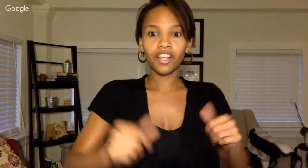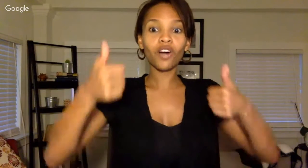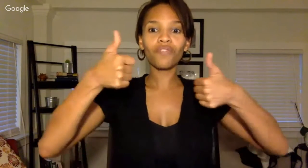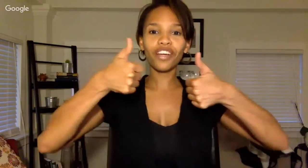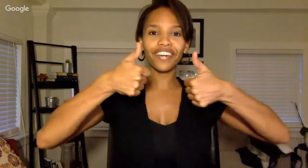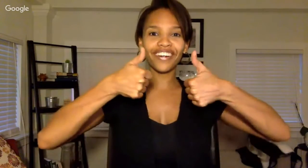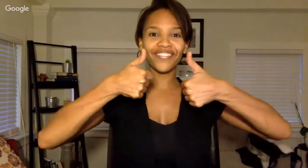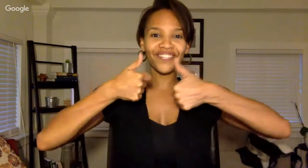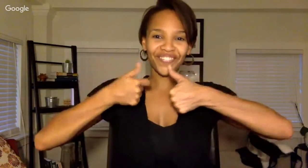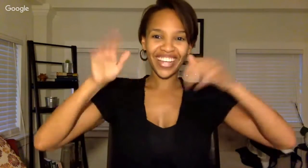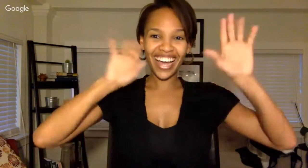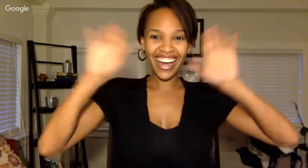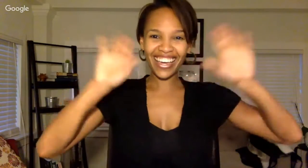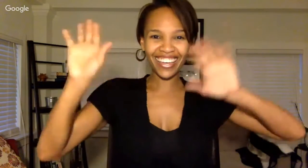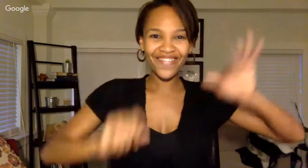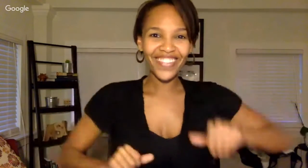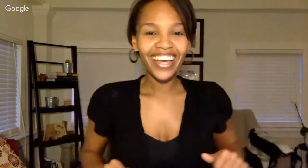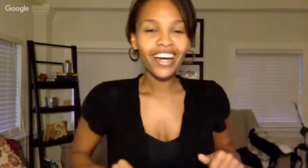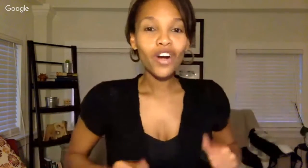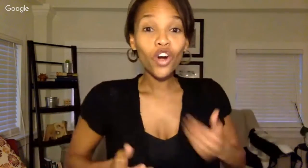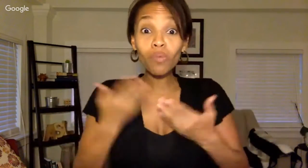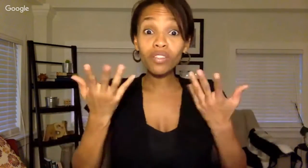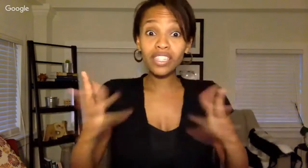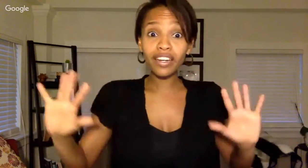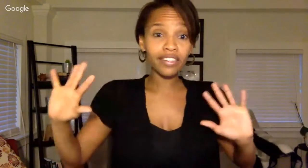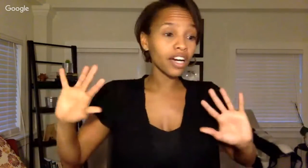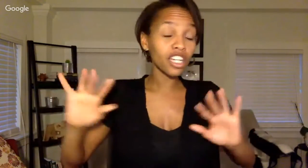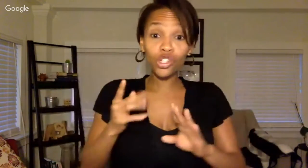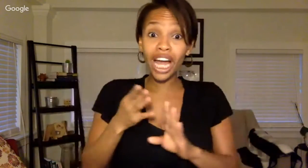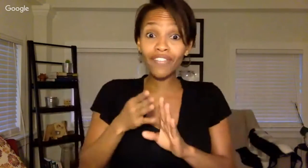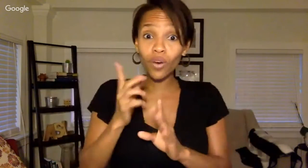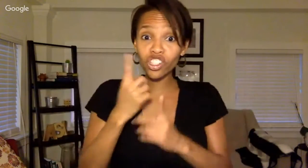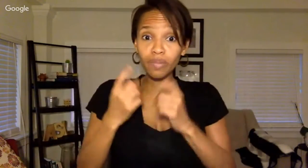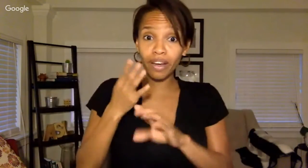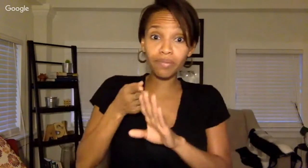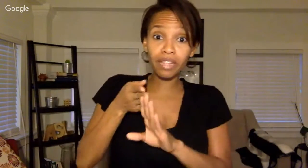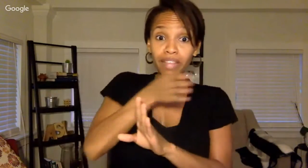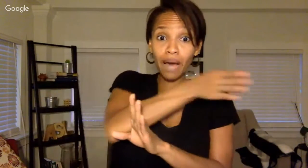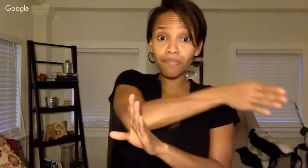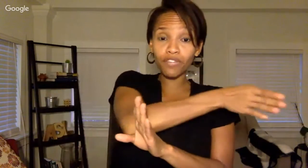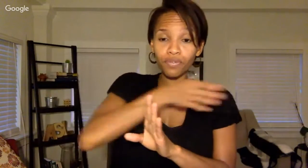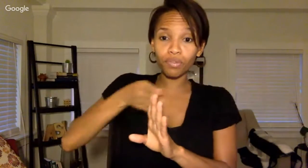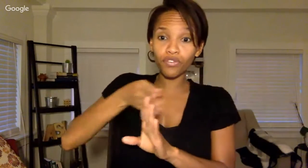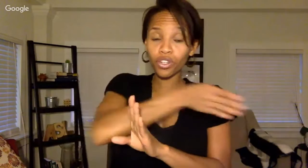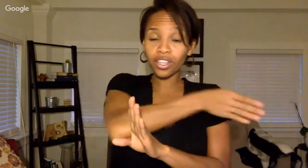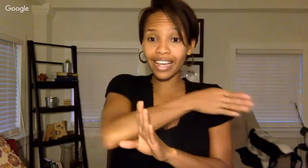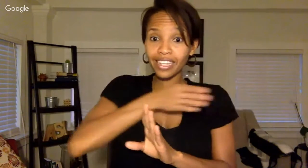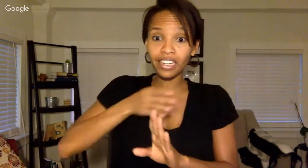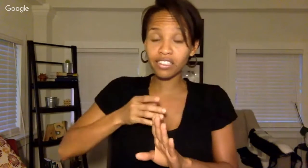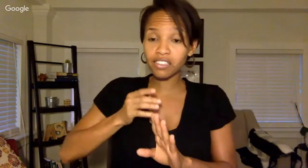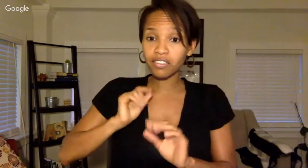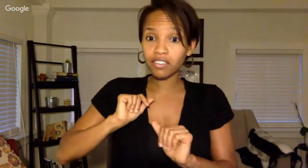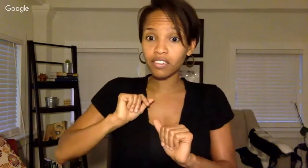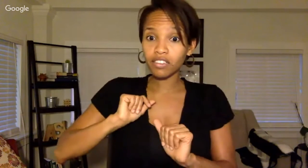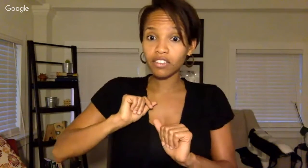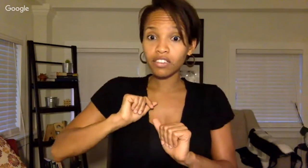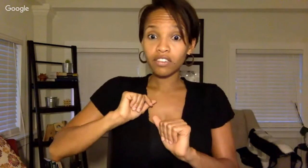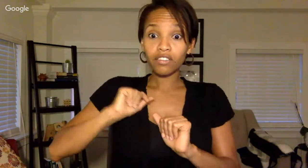Oh, there we go. Hi. We're almost done. Did you have a question about something that happened before the last sentence?